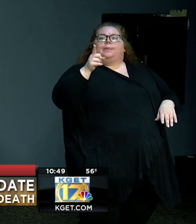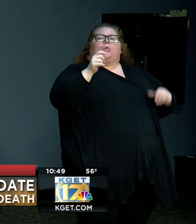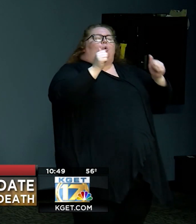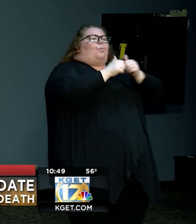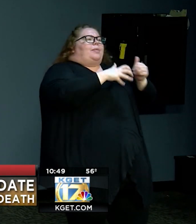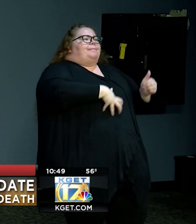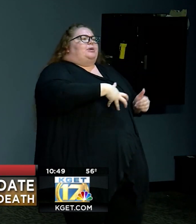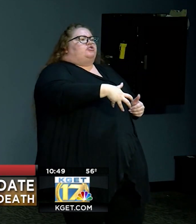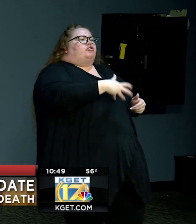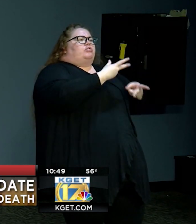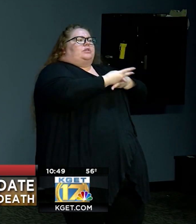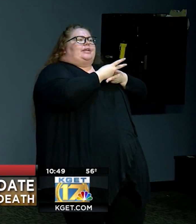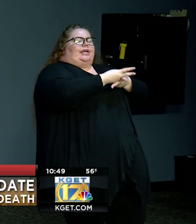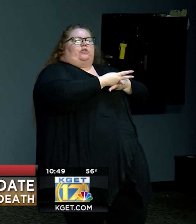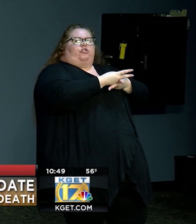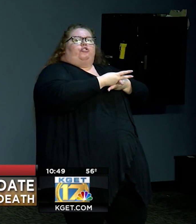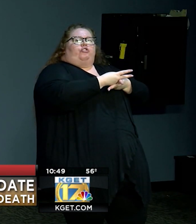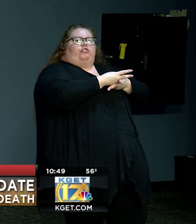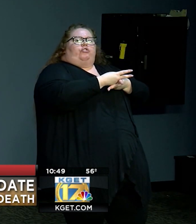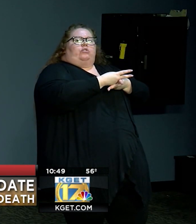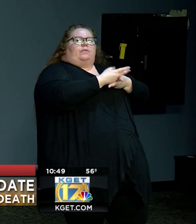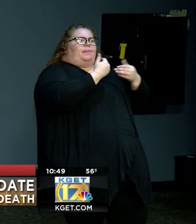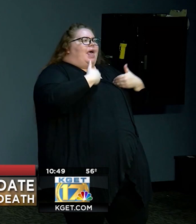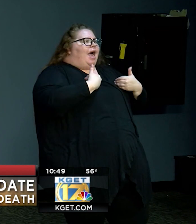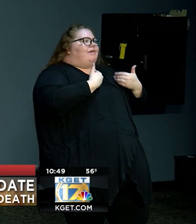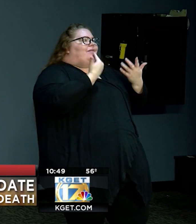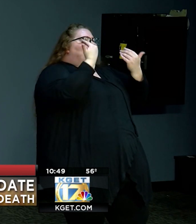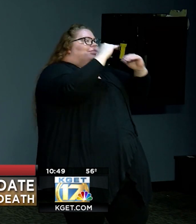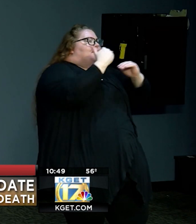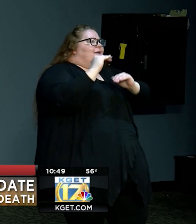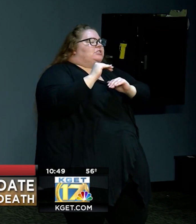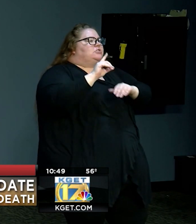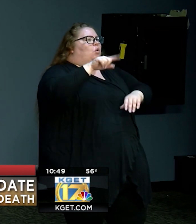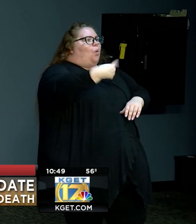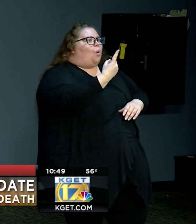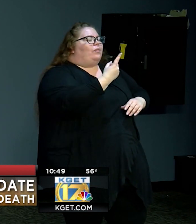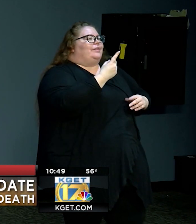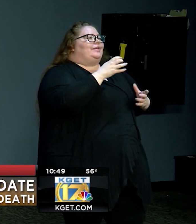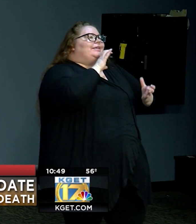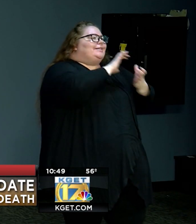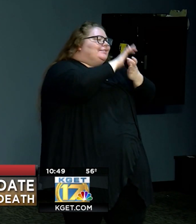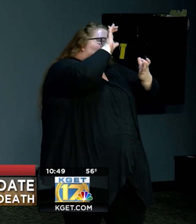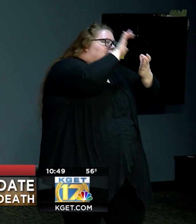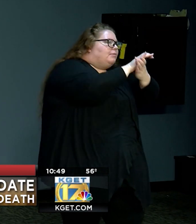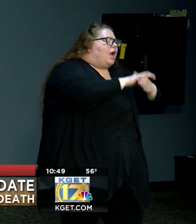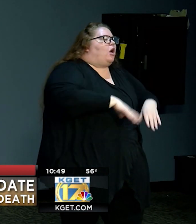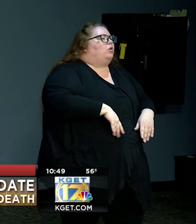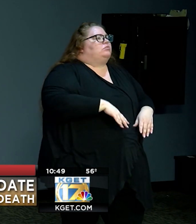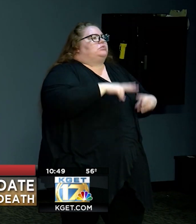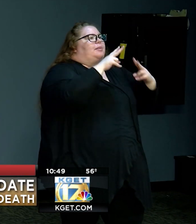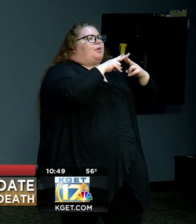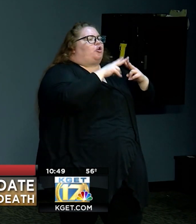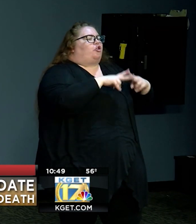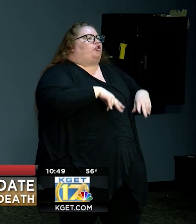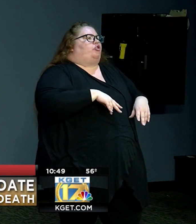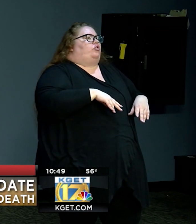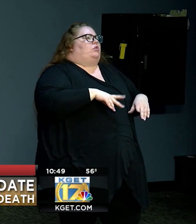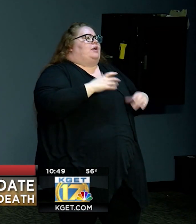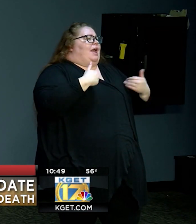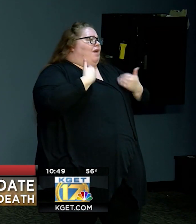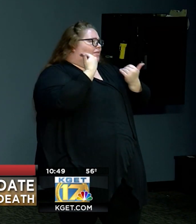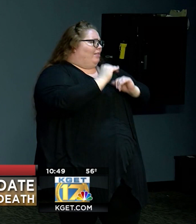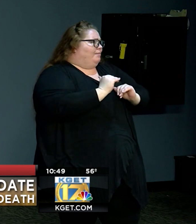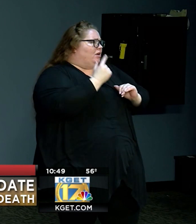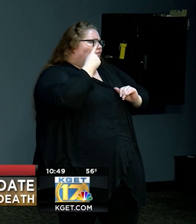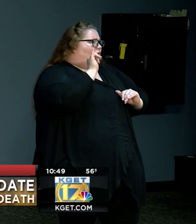we've heard that there have been limits being placed on that, like if it's just a spouse or just one loved one. Is there a certain limit in Kern